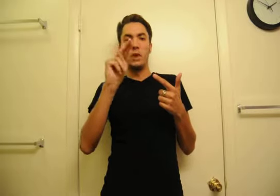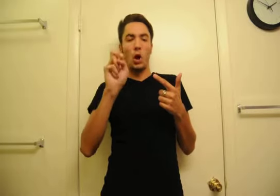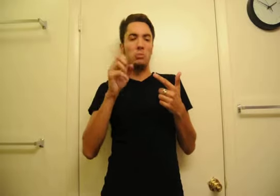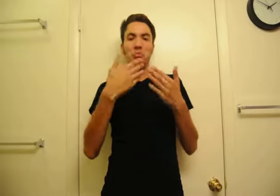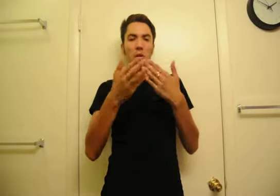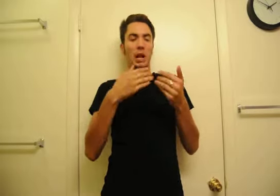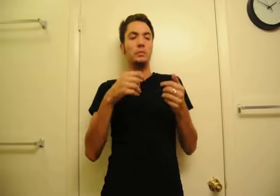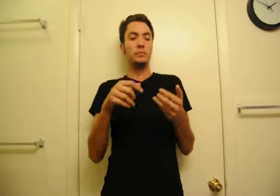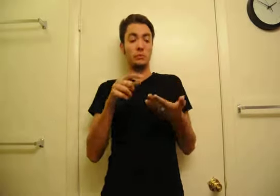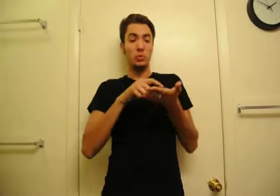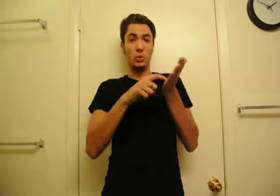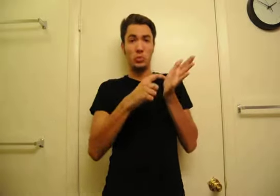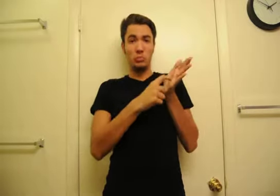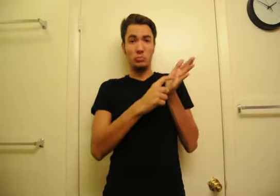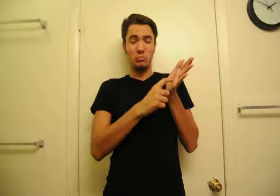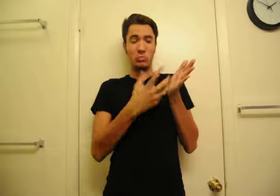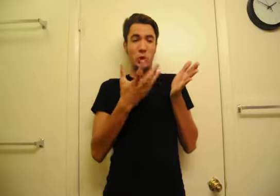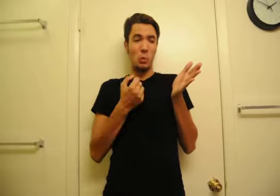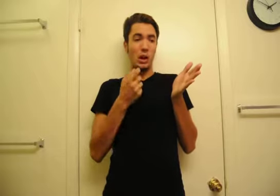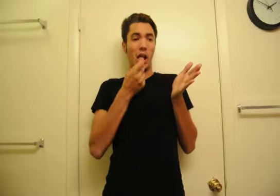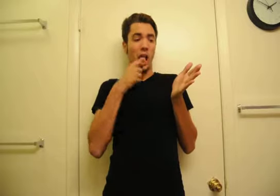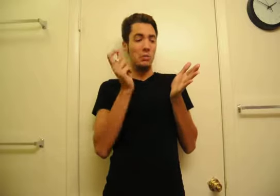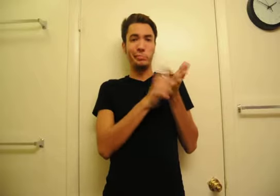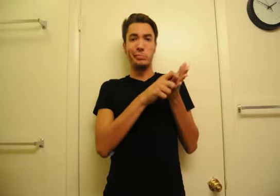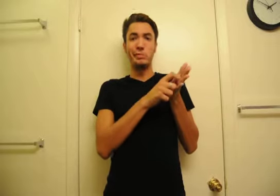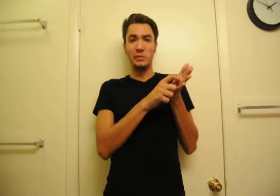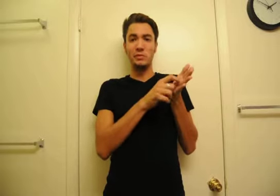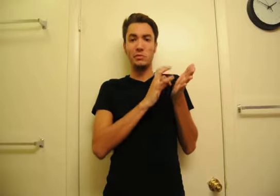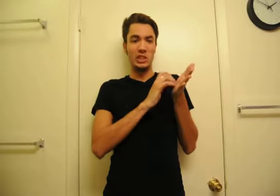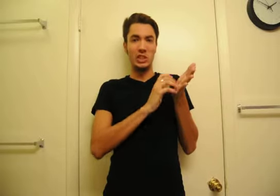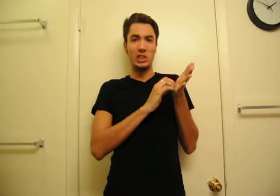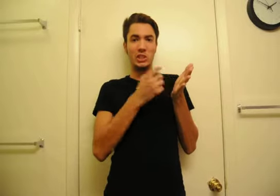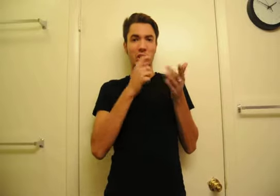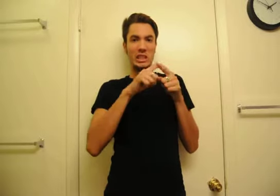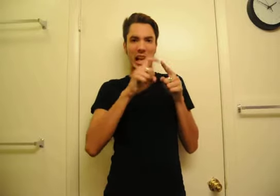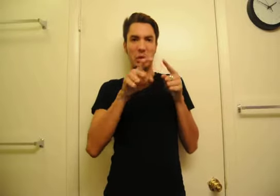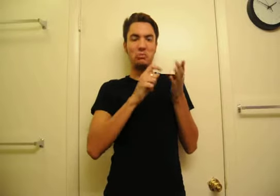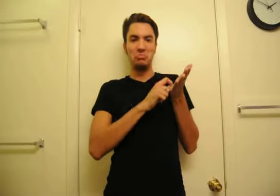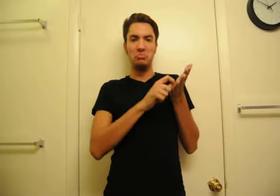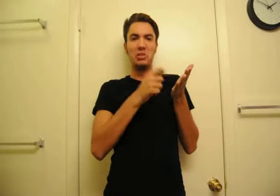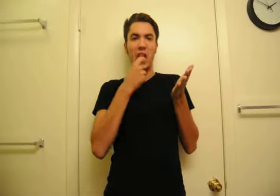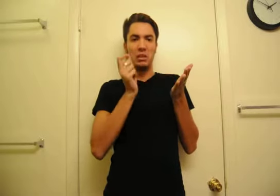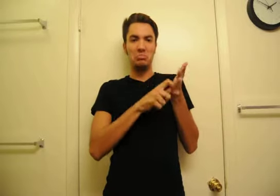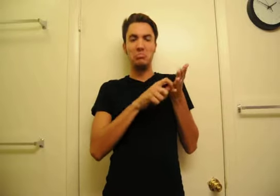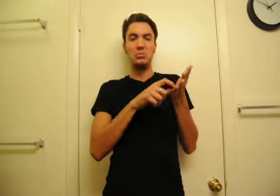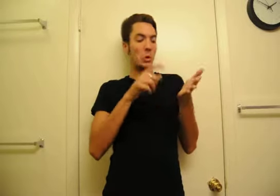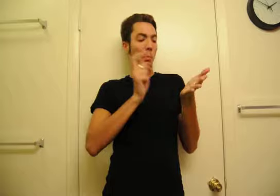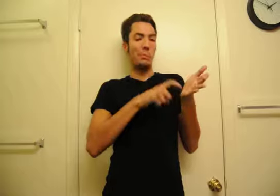cell phones, on all phones, if you want to redial somebody that you dialed before, all you have to do is hit the call button,